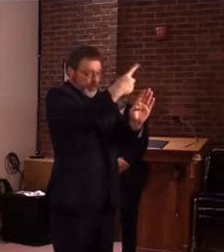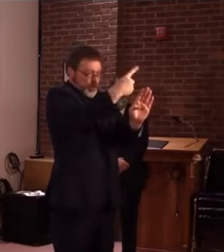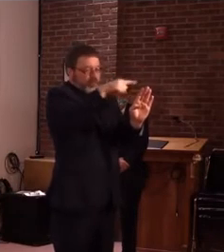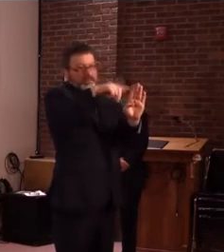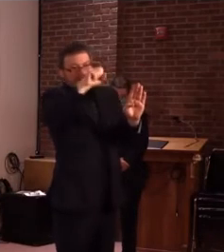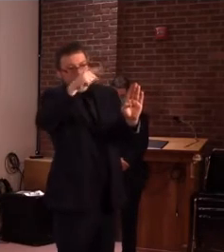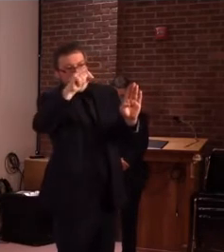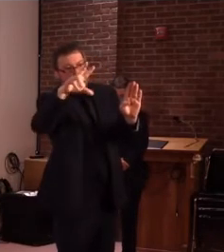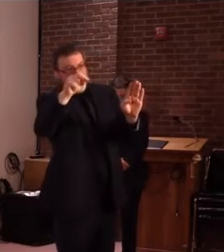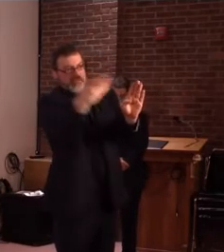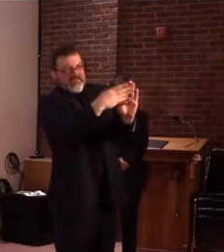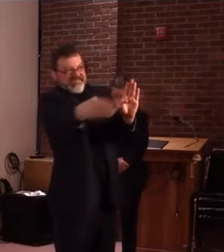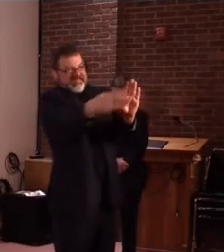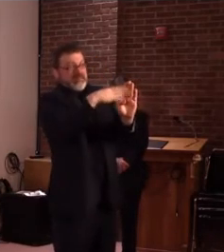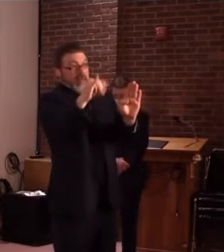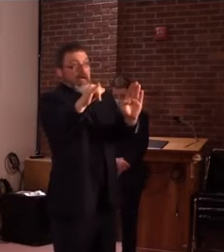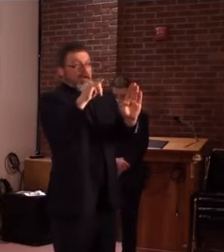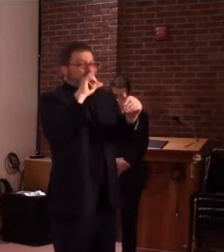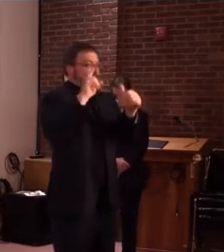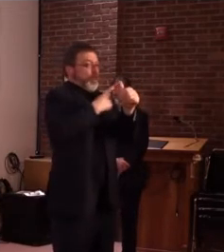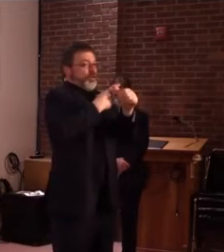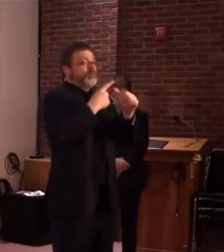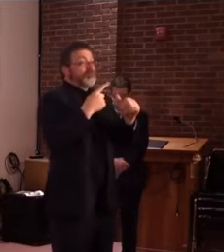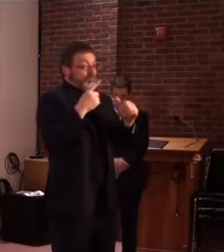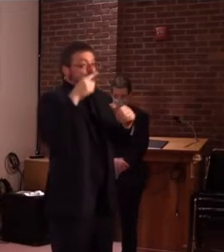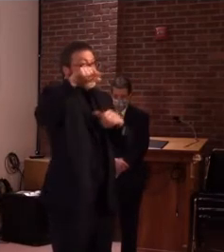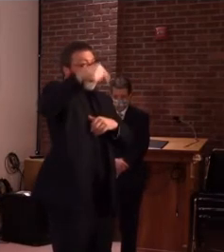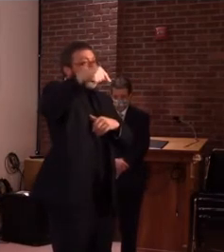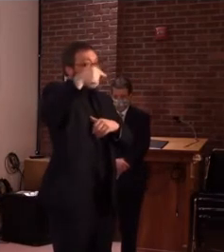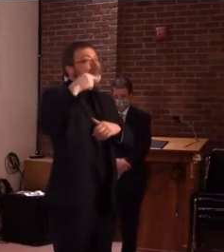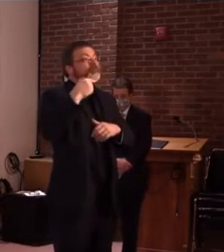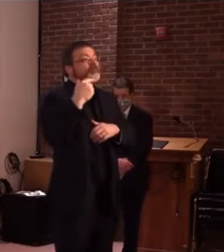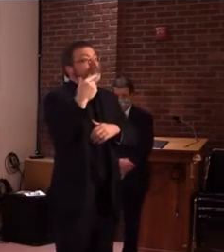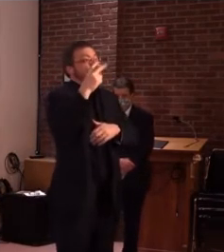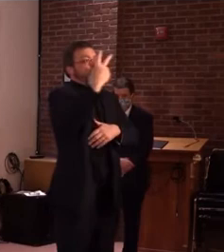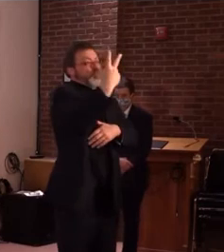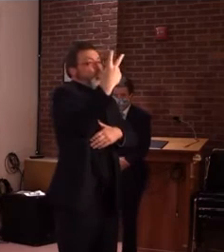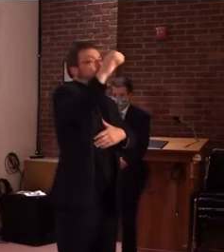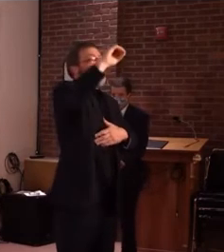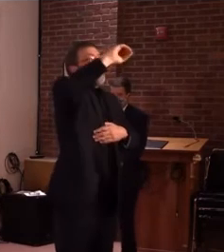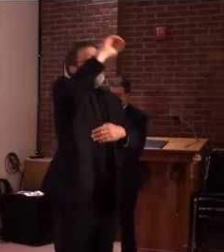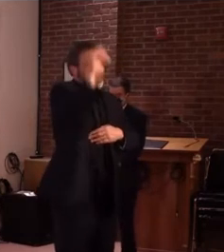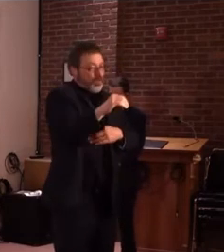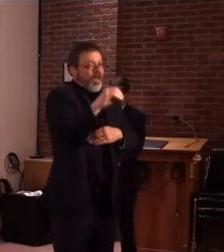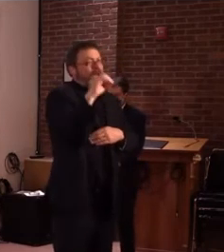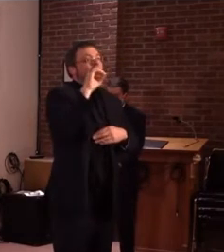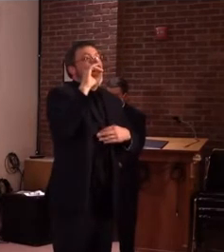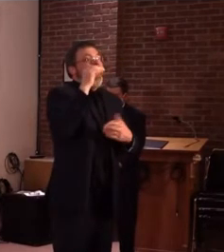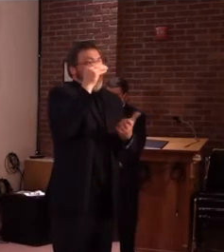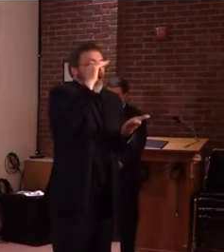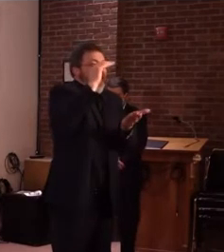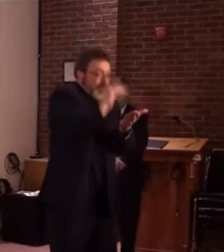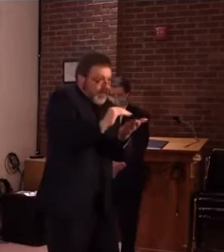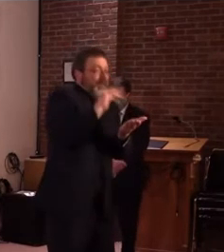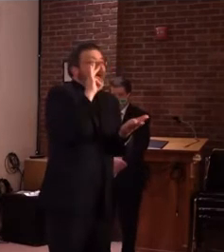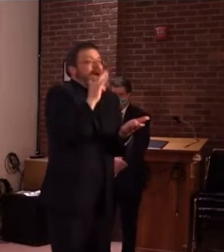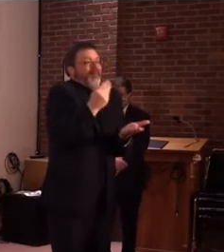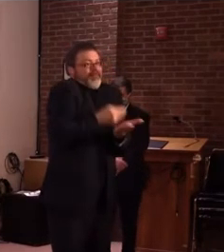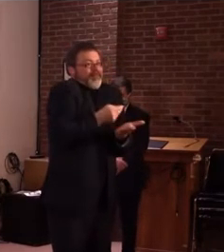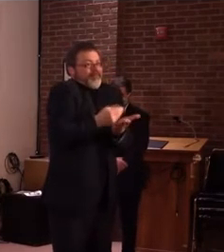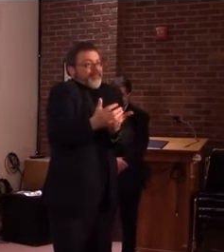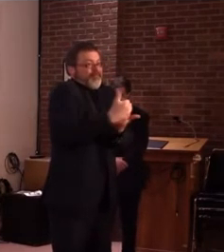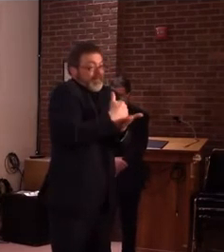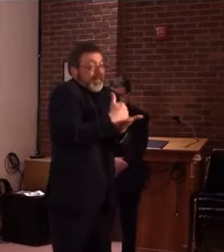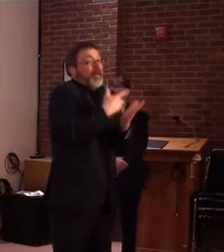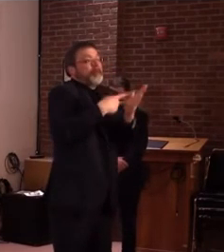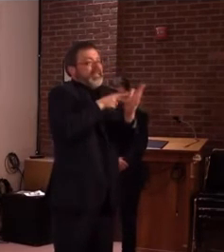for most agencies and departments, down from their first quarter expenditures in FY20.